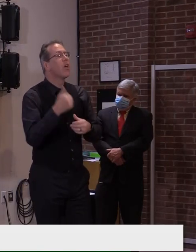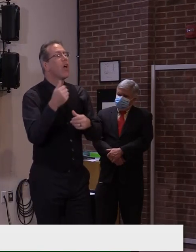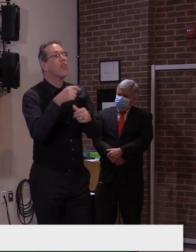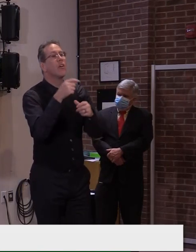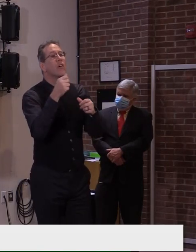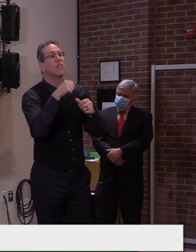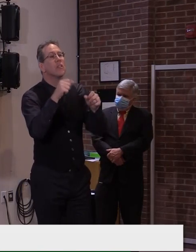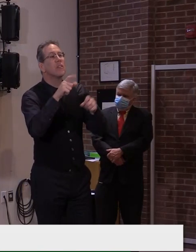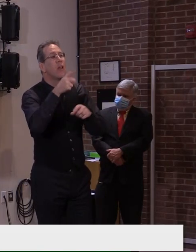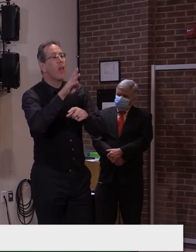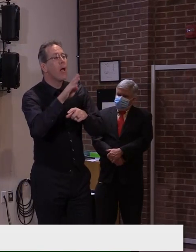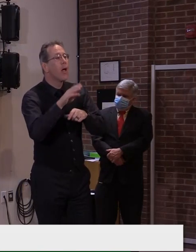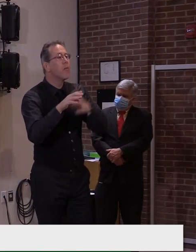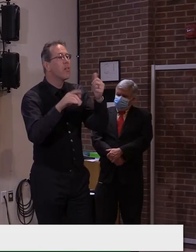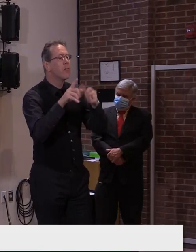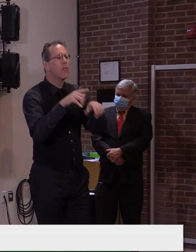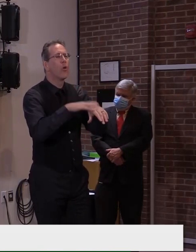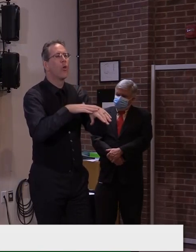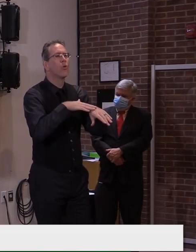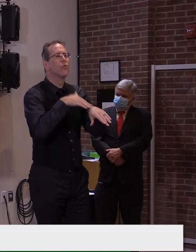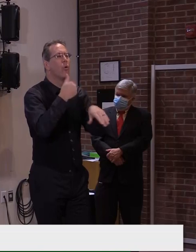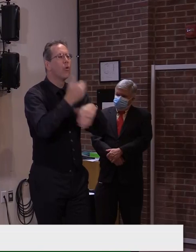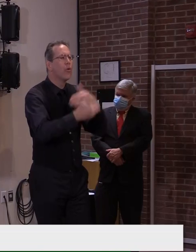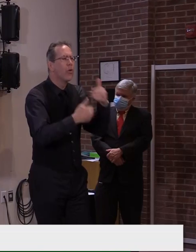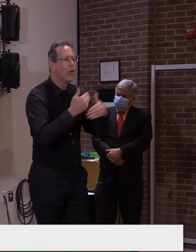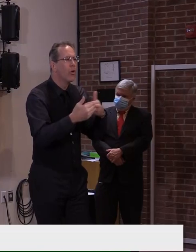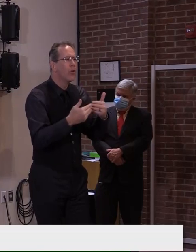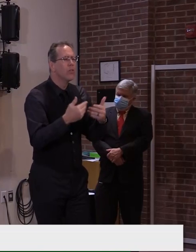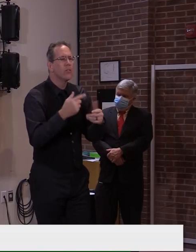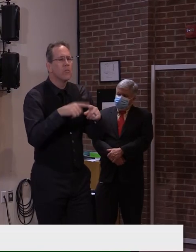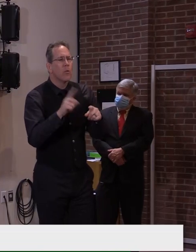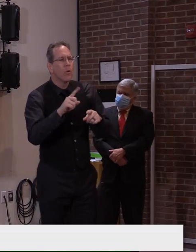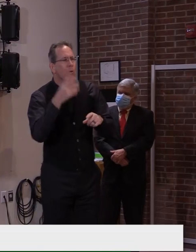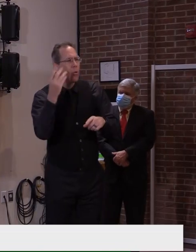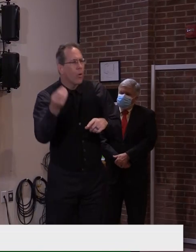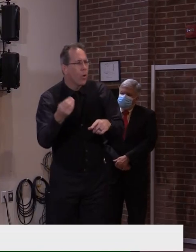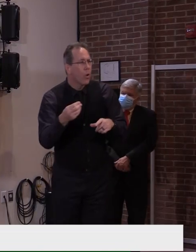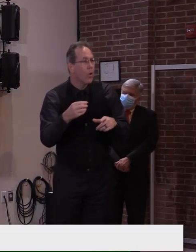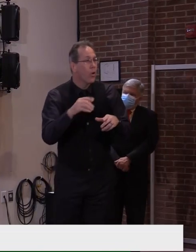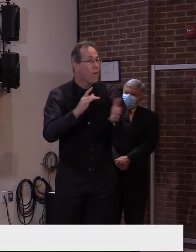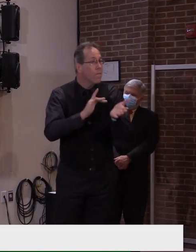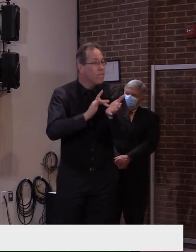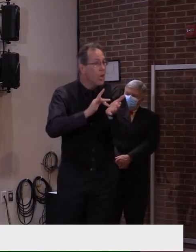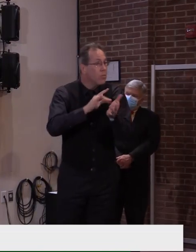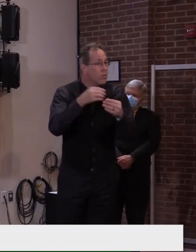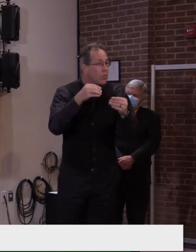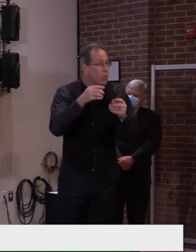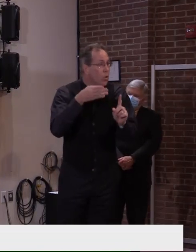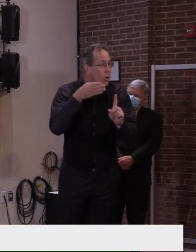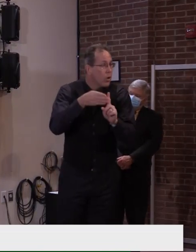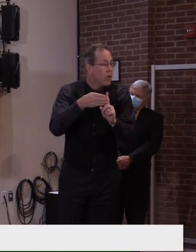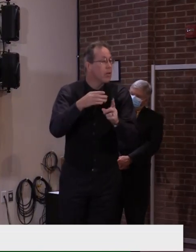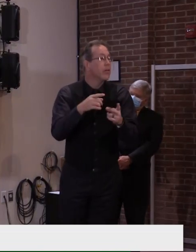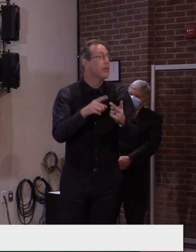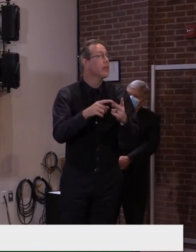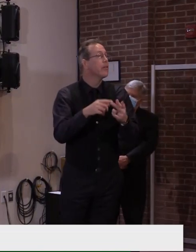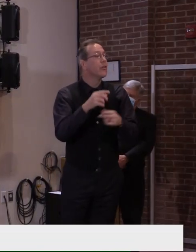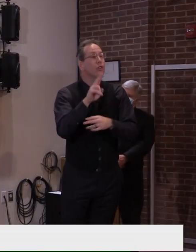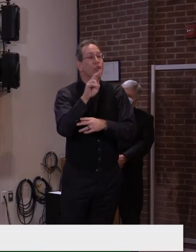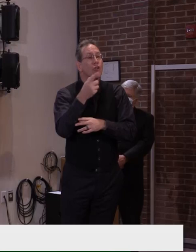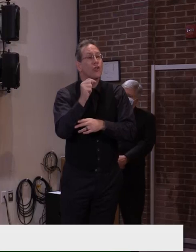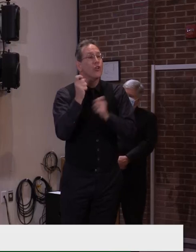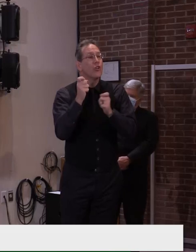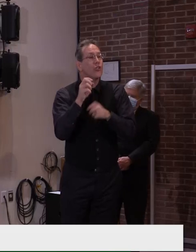you got your test, could be at a pharmacy, could be at a urgent care or somewhere else, you might